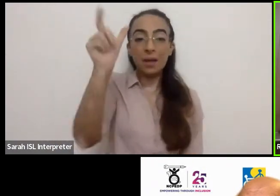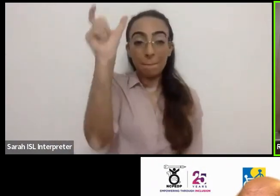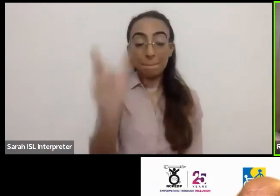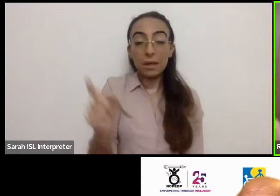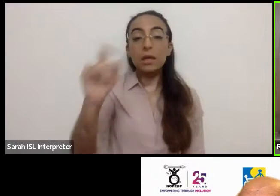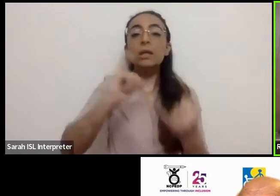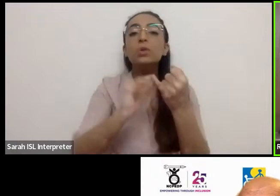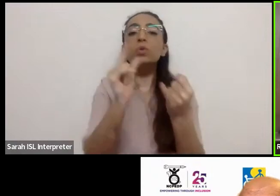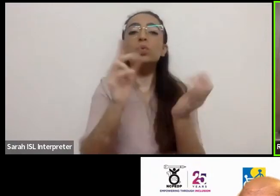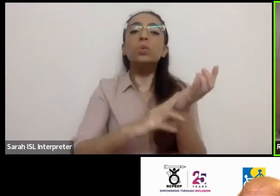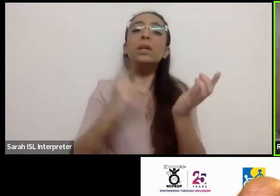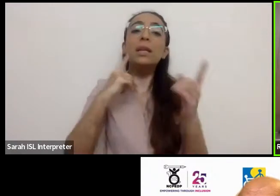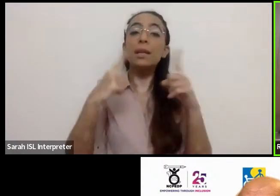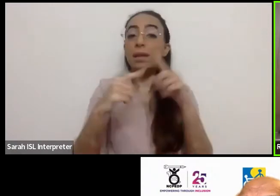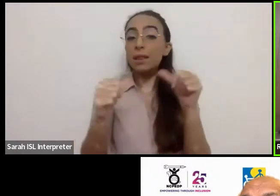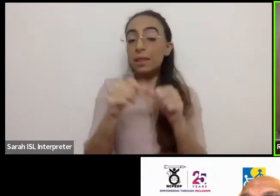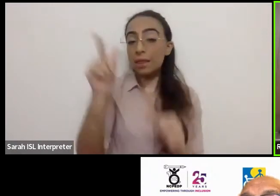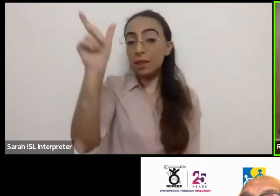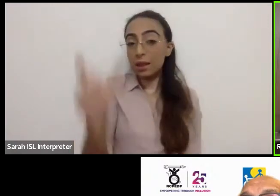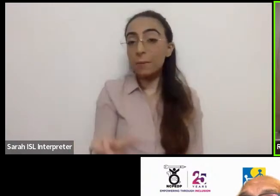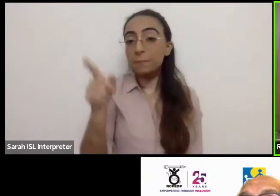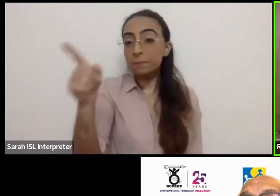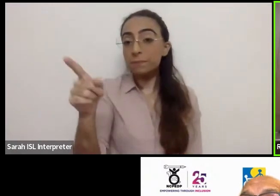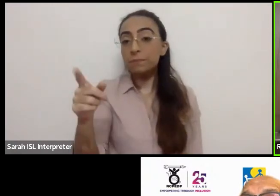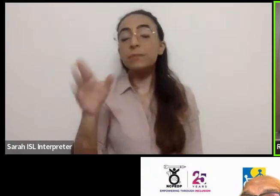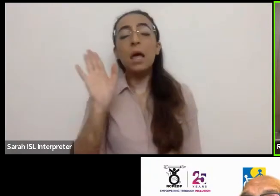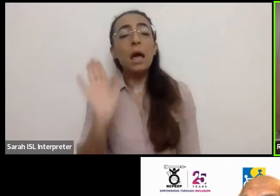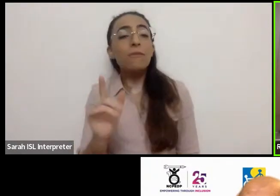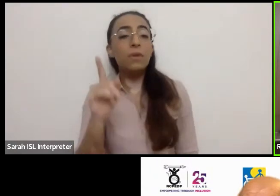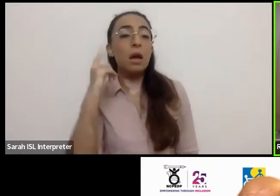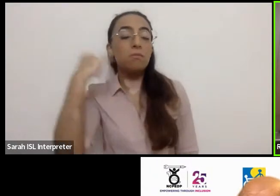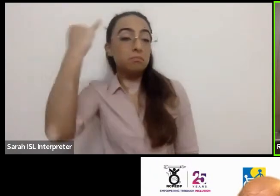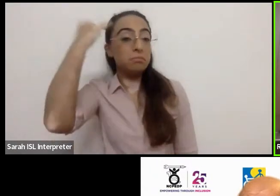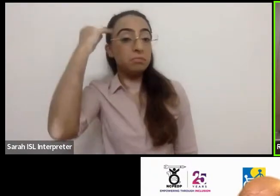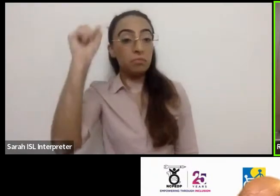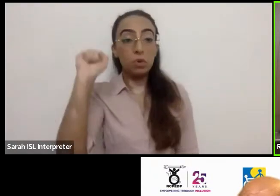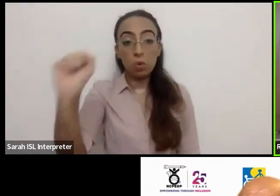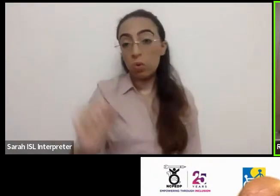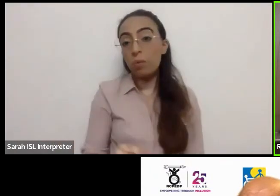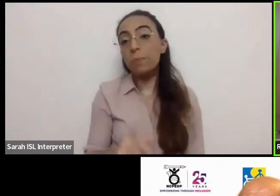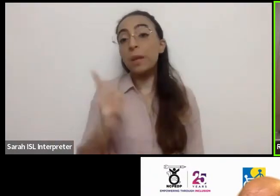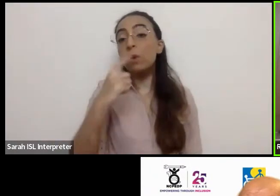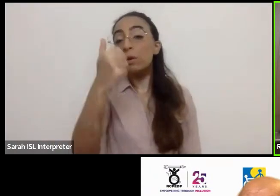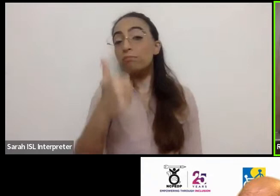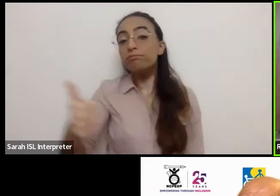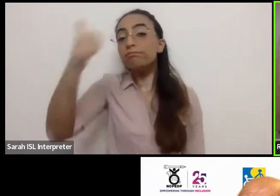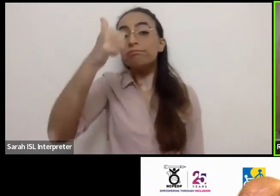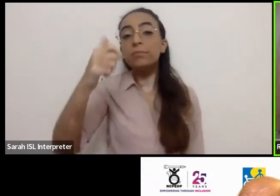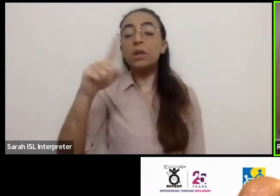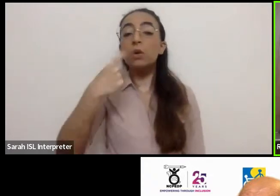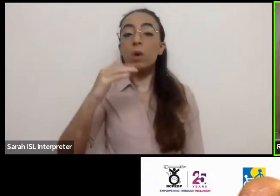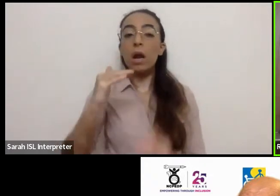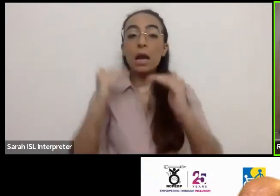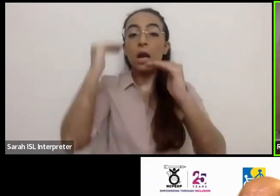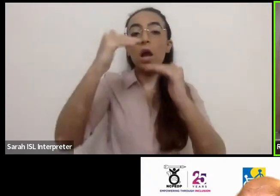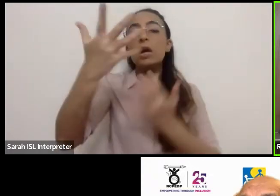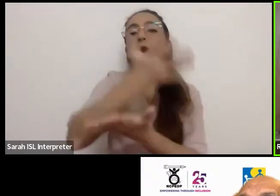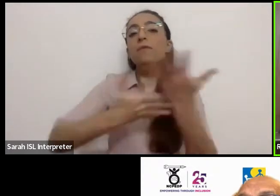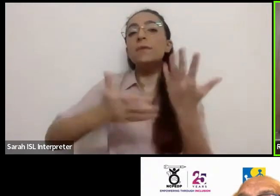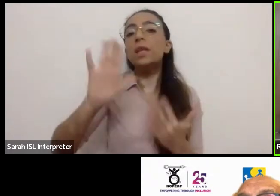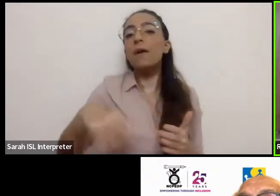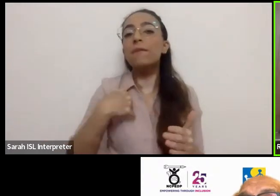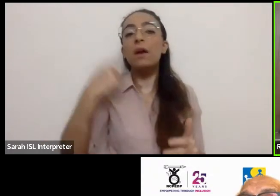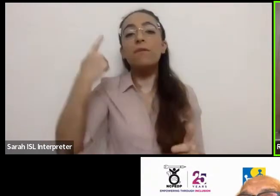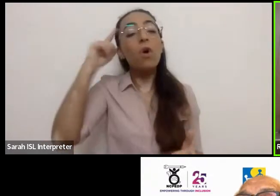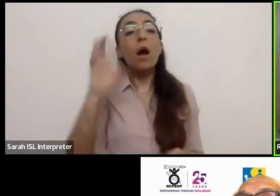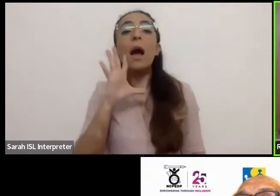Sunita, drives today. So it's very much a senior leader conversation, an important conversation inside